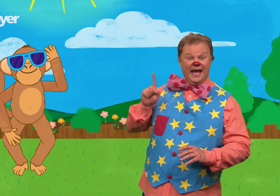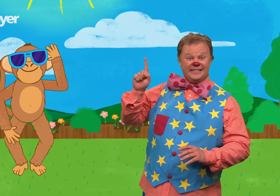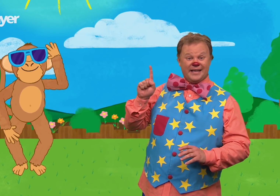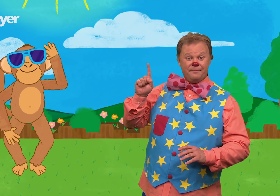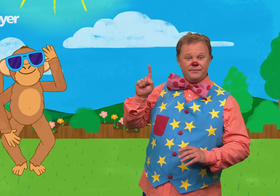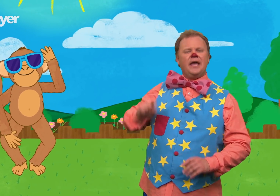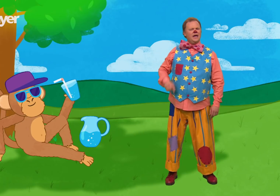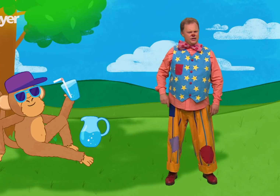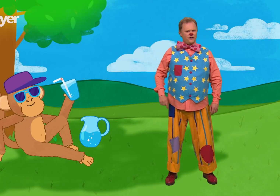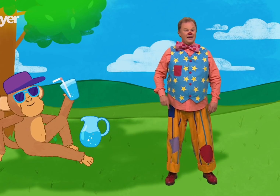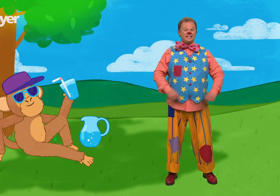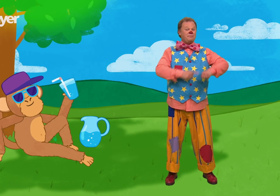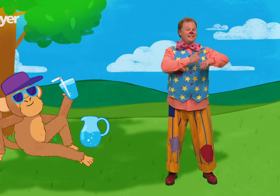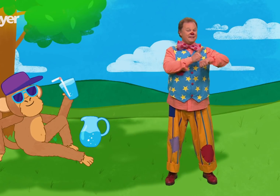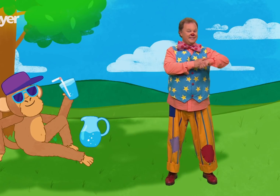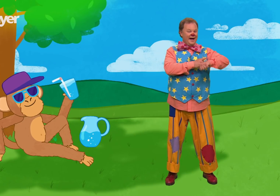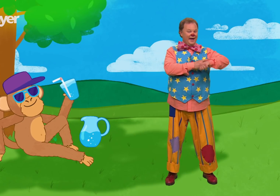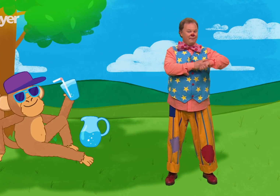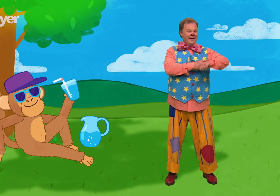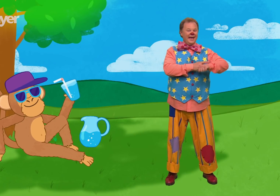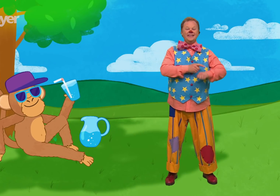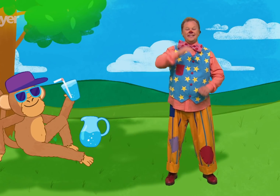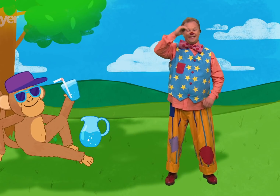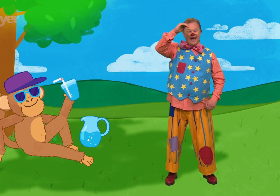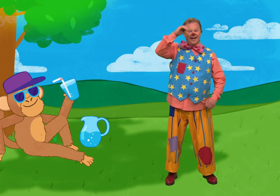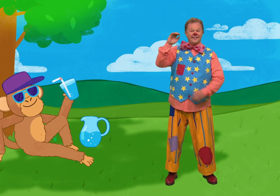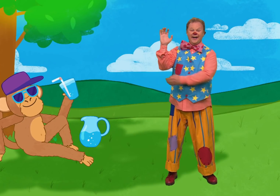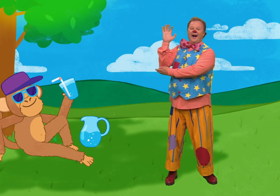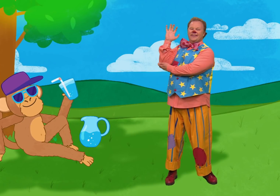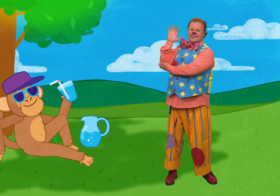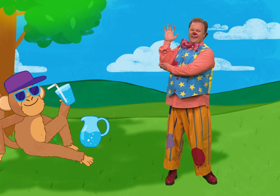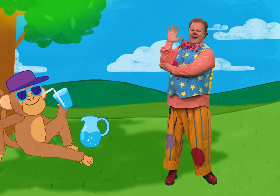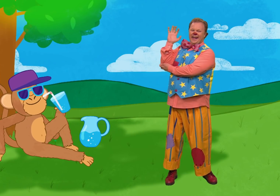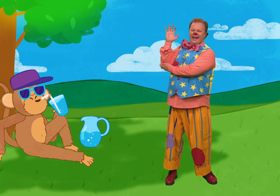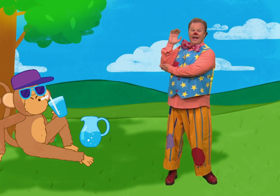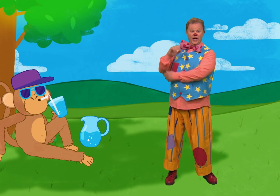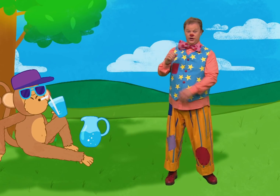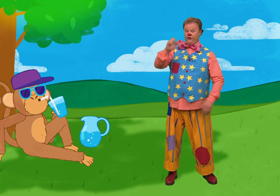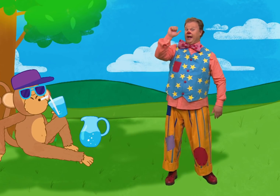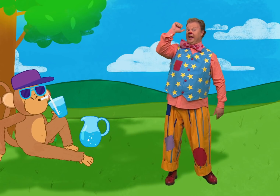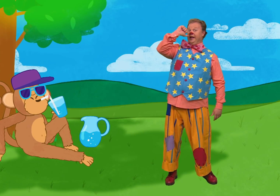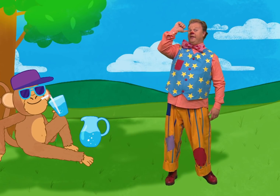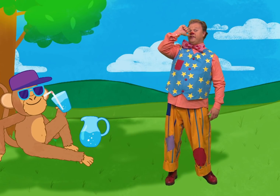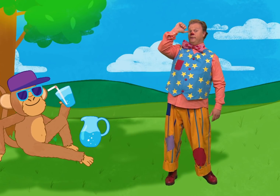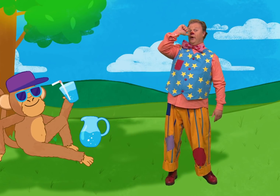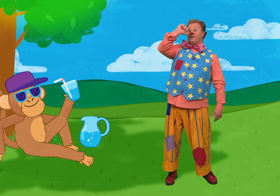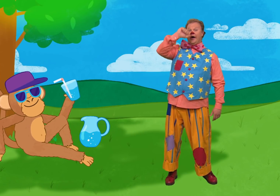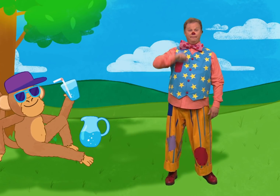light. Try to spend some time in the shade of a tree. Drink lots of water.